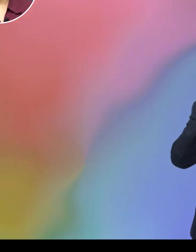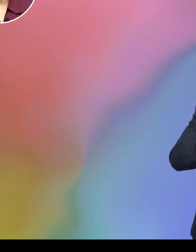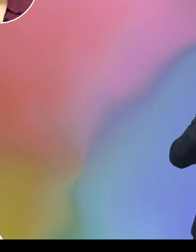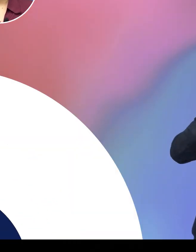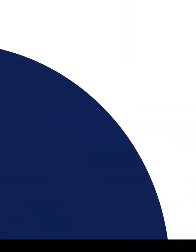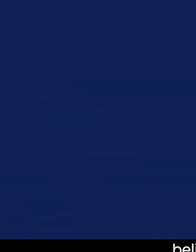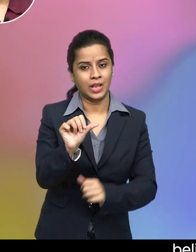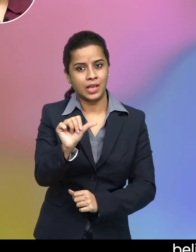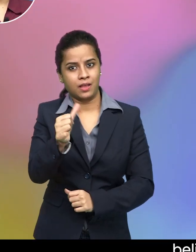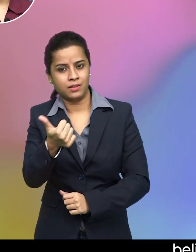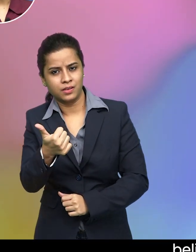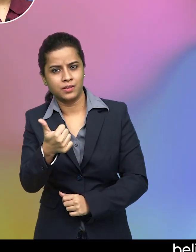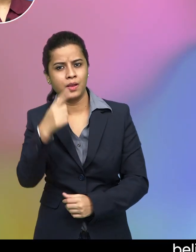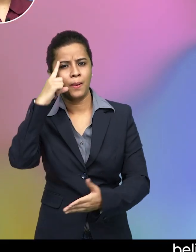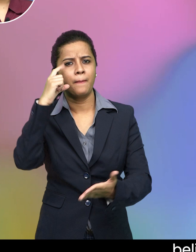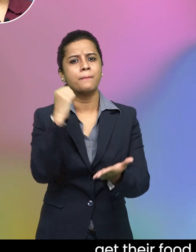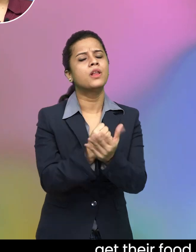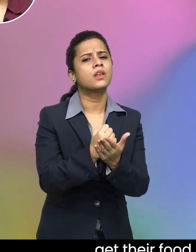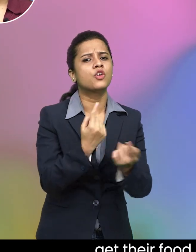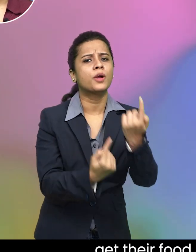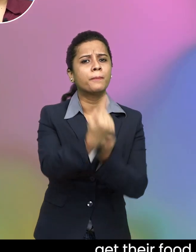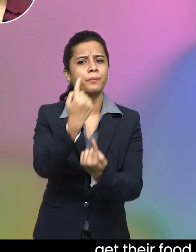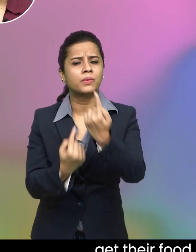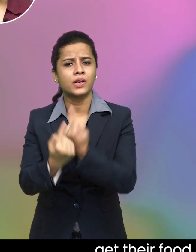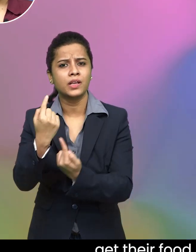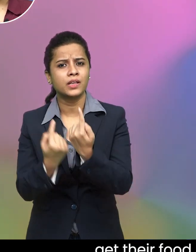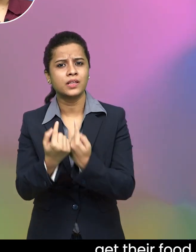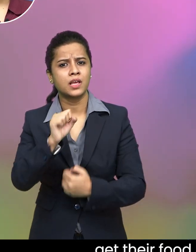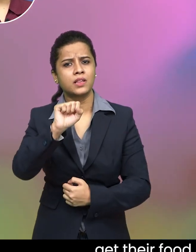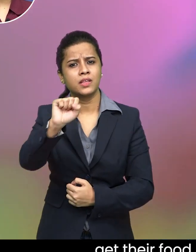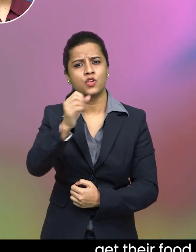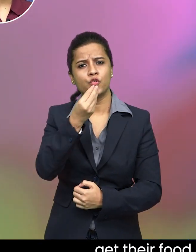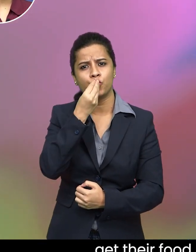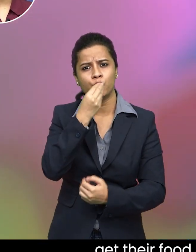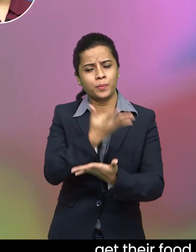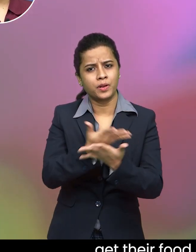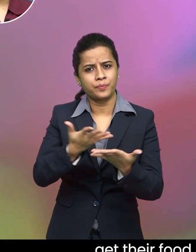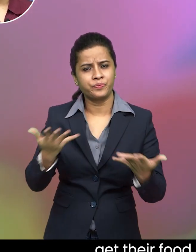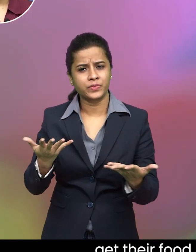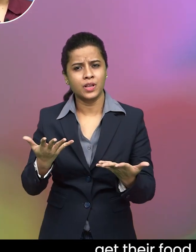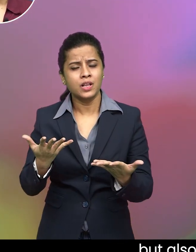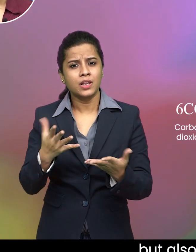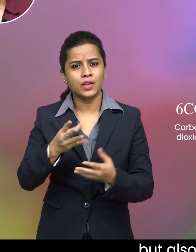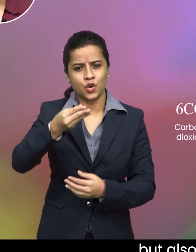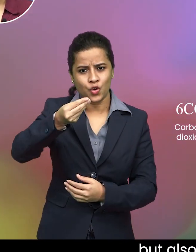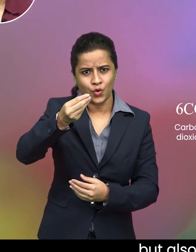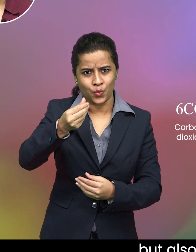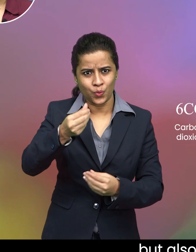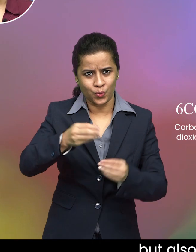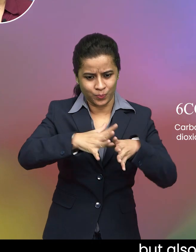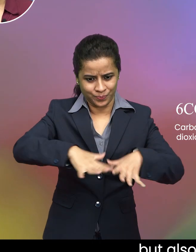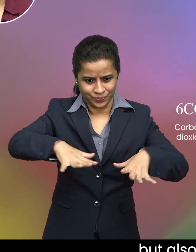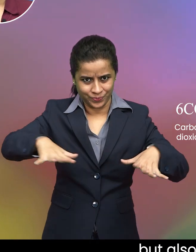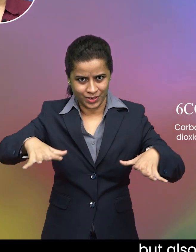and others believe that plants get their food material not only from soil but also